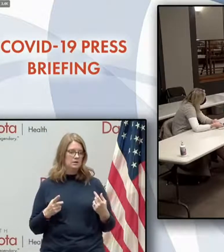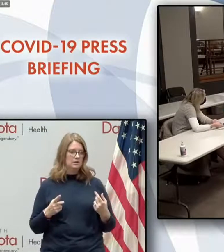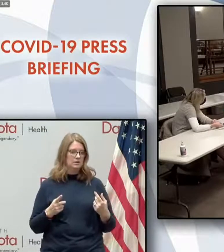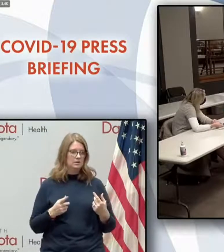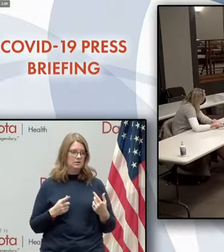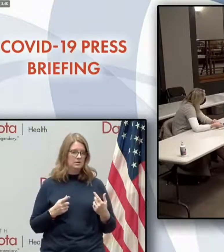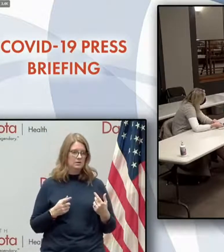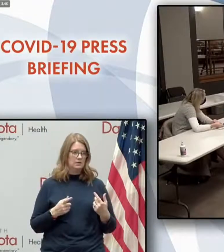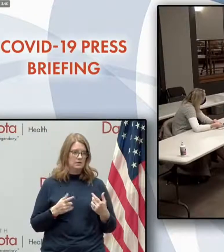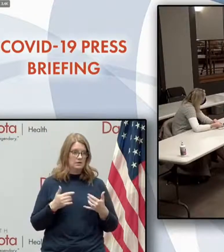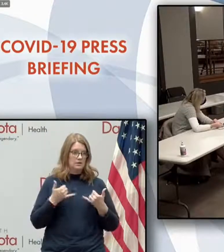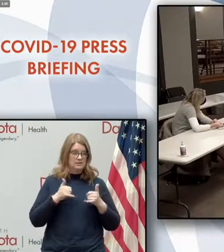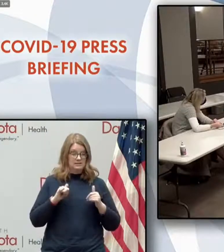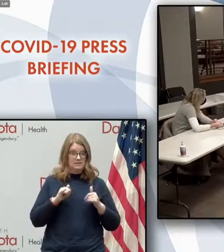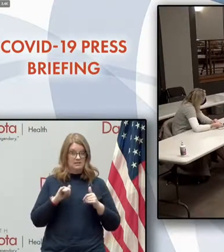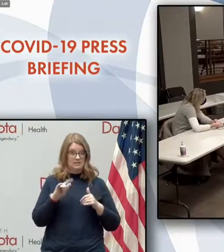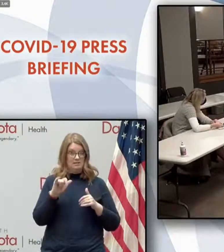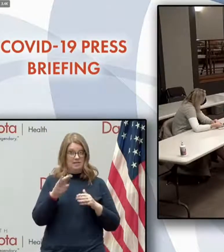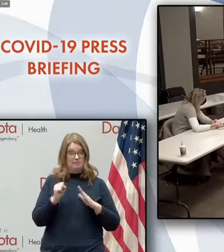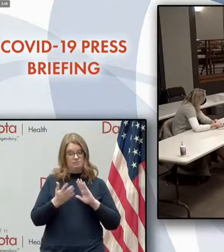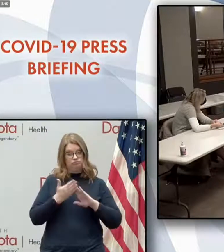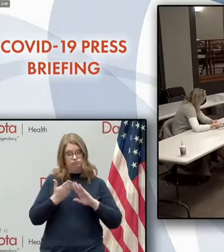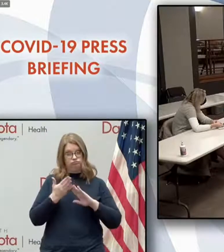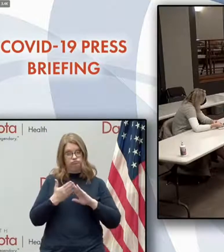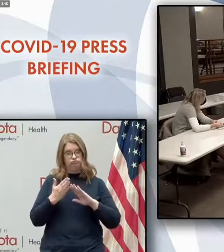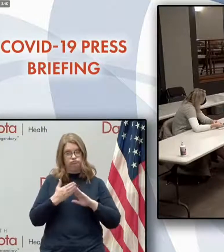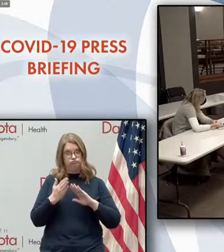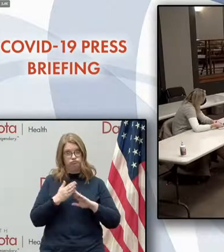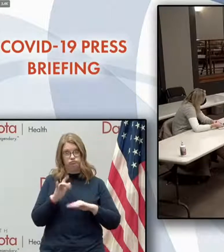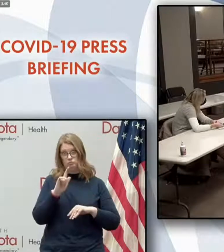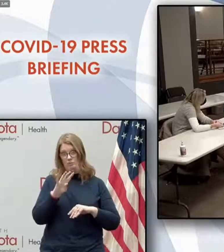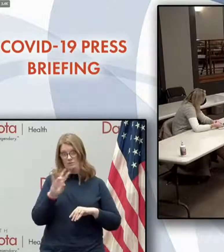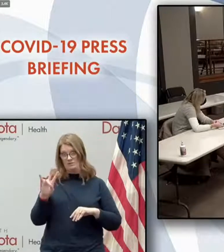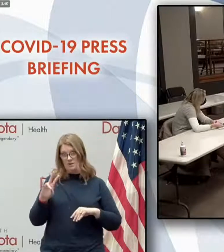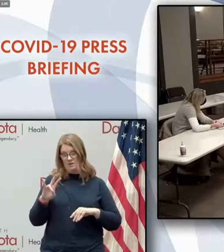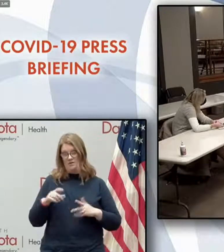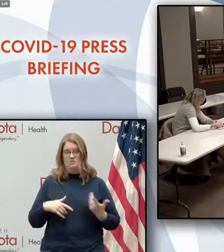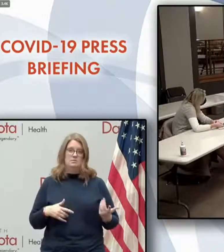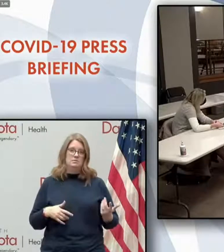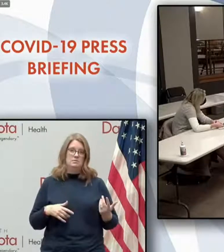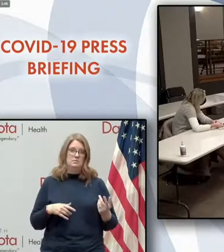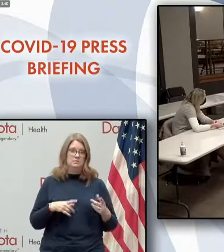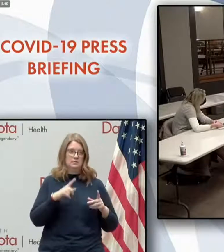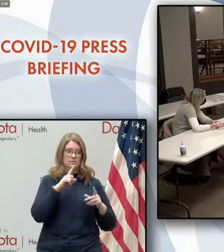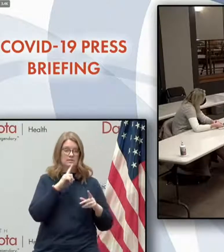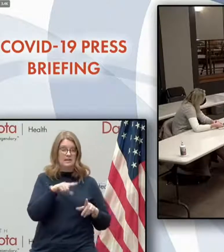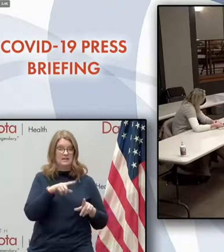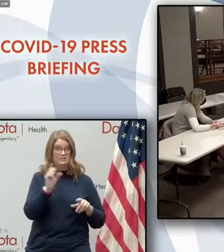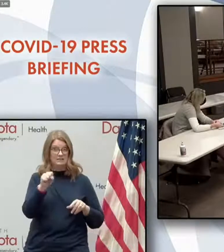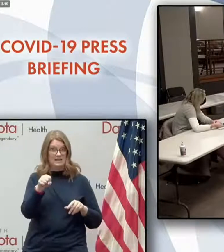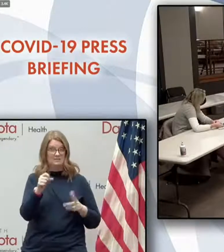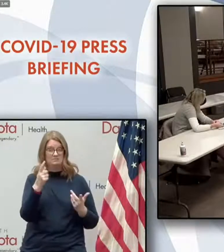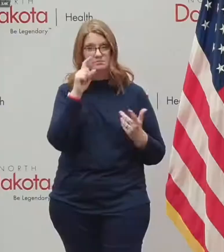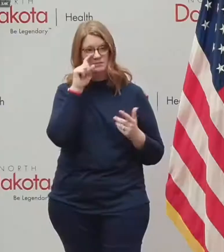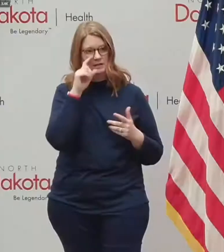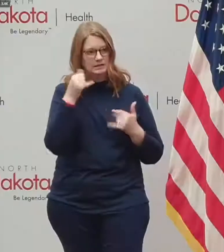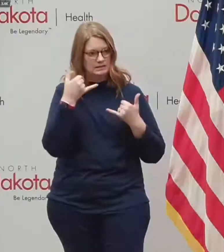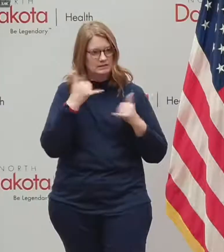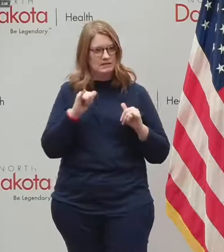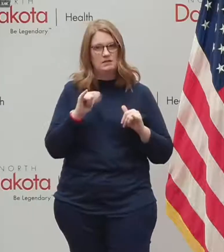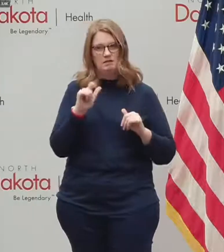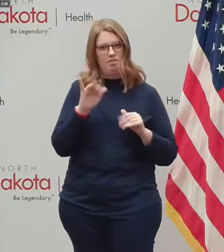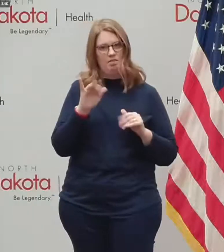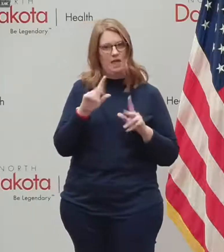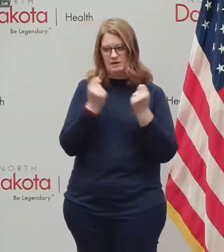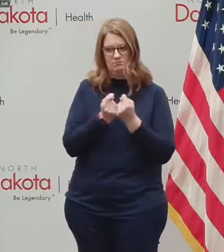having labs run at capacities 24/7, 365? The answer is yes. We are still absolutely, the lab team still